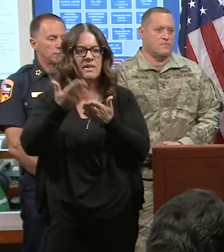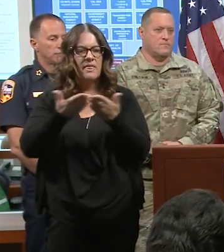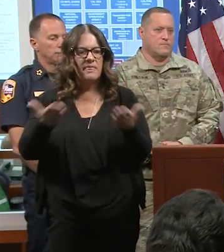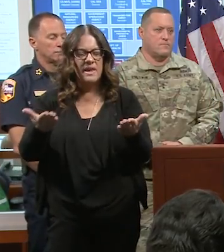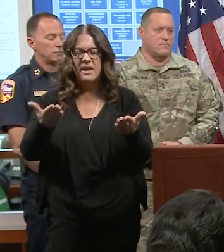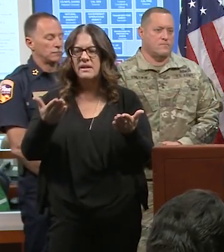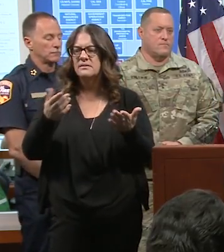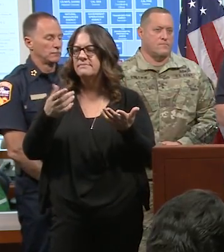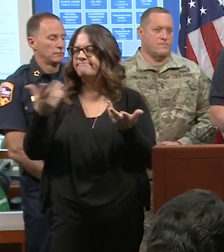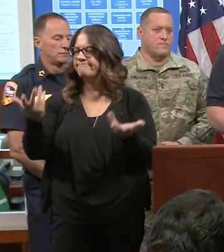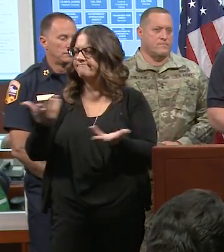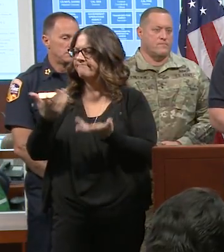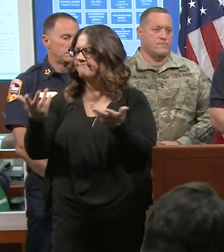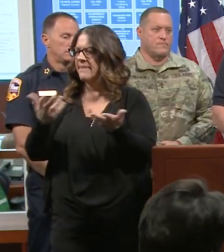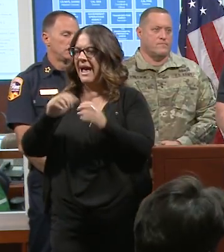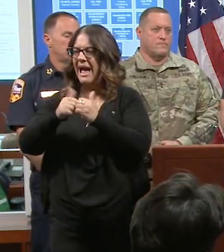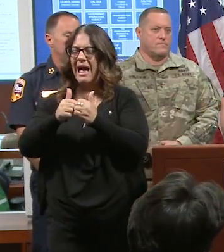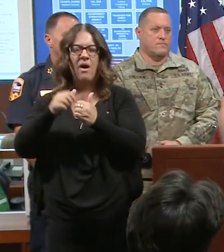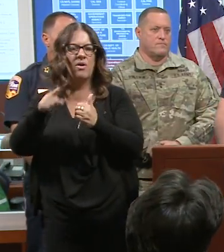know,